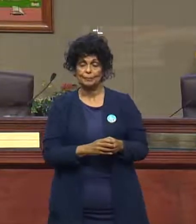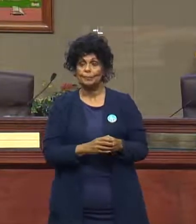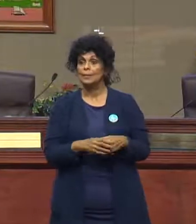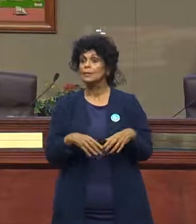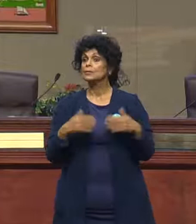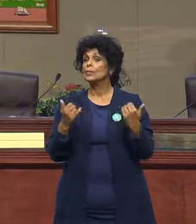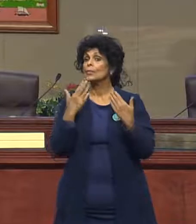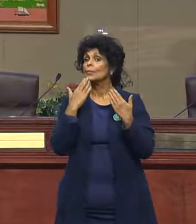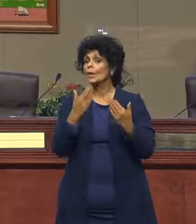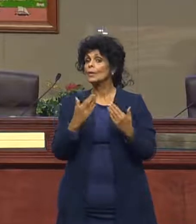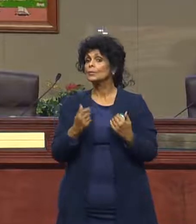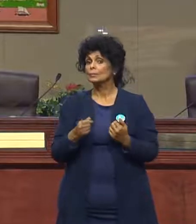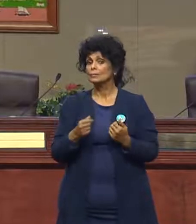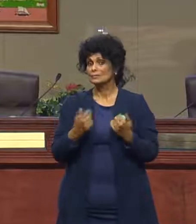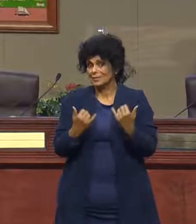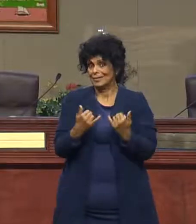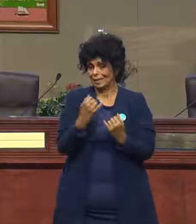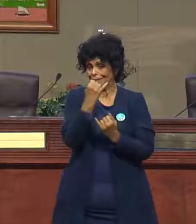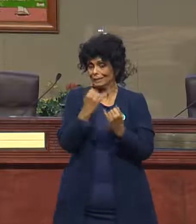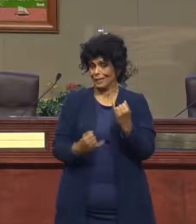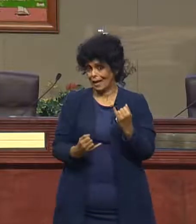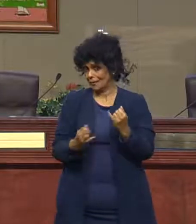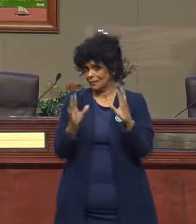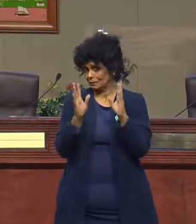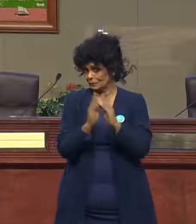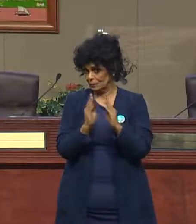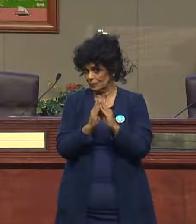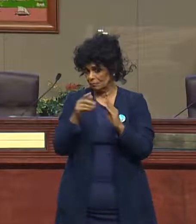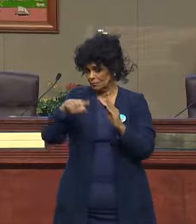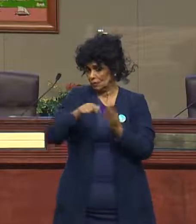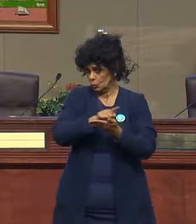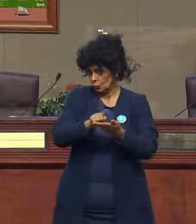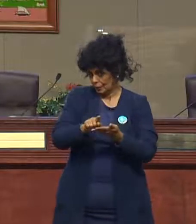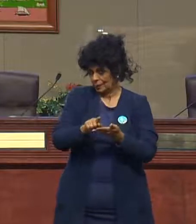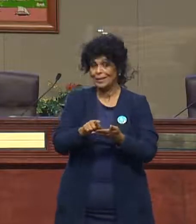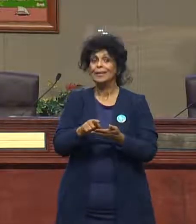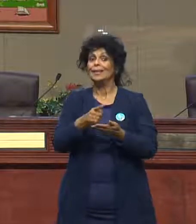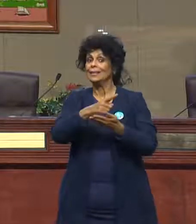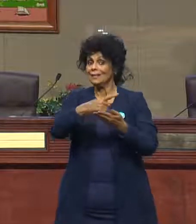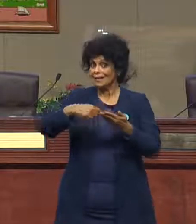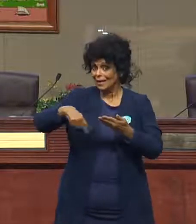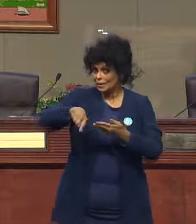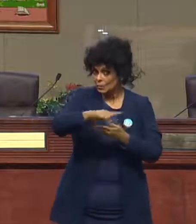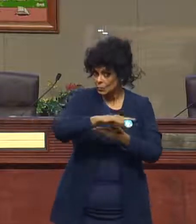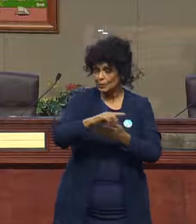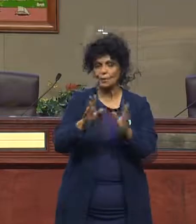briefing for this week. The next briefing is scheduled for Monday at 4:30.